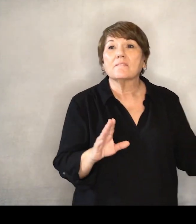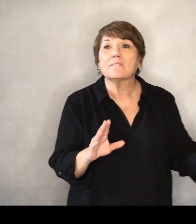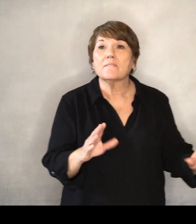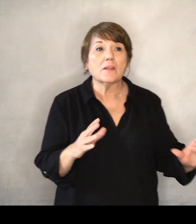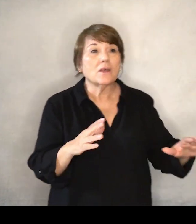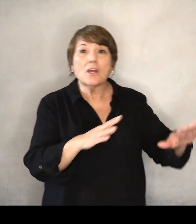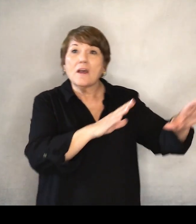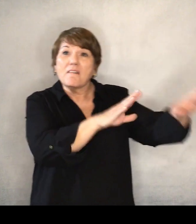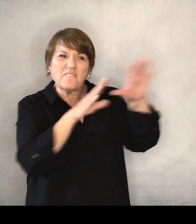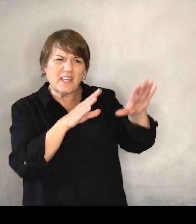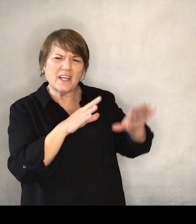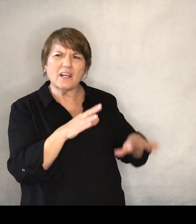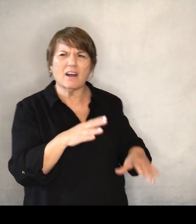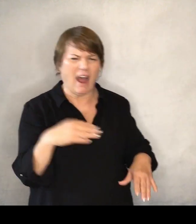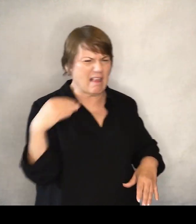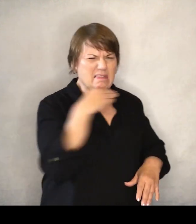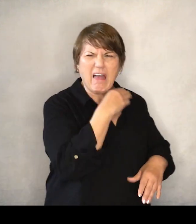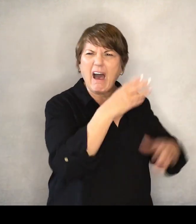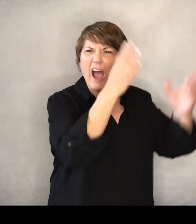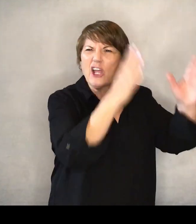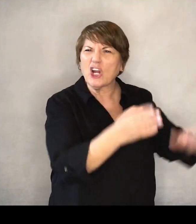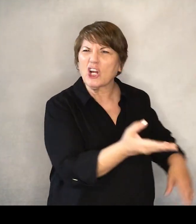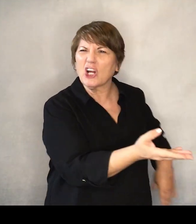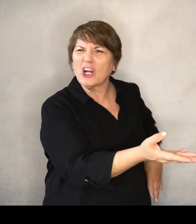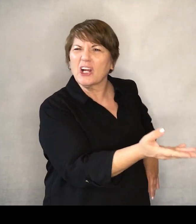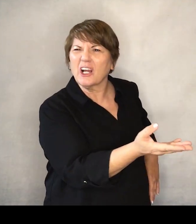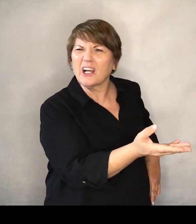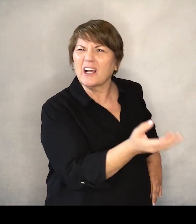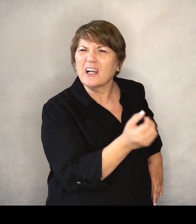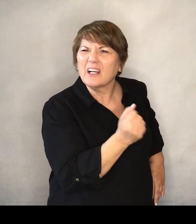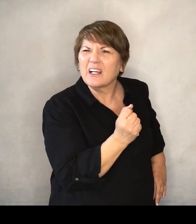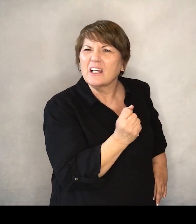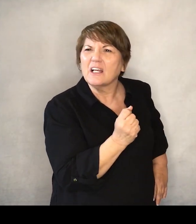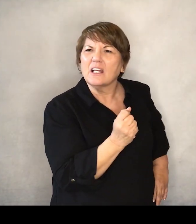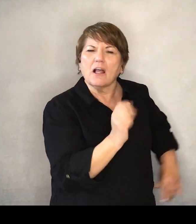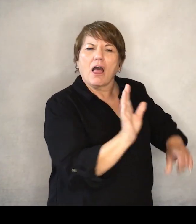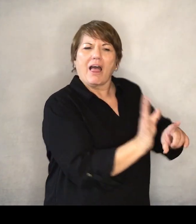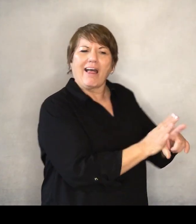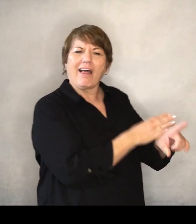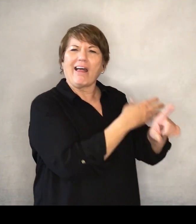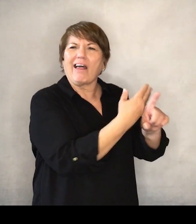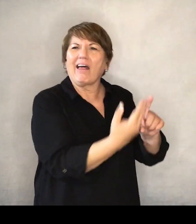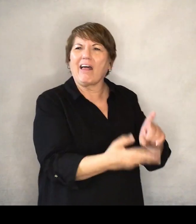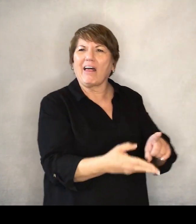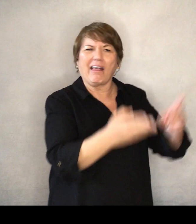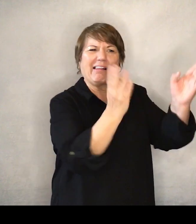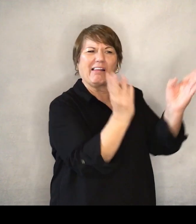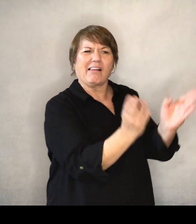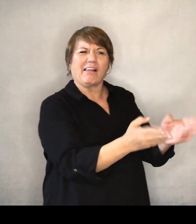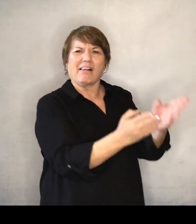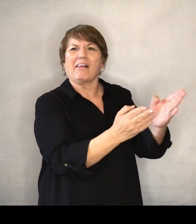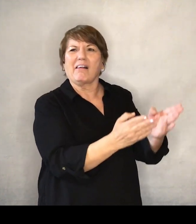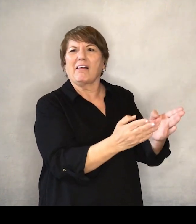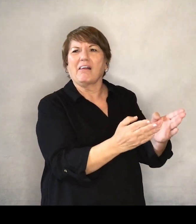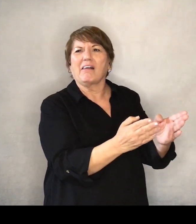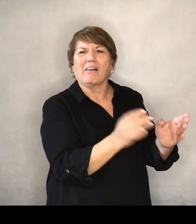Oh, oh, oh, oh, oh, oh, oh, fear is a liar, a smooth and velvet tongue.